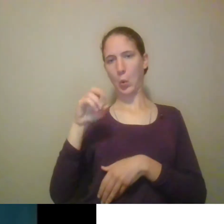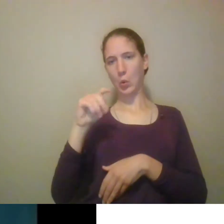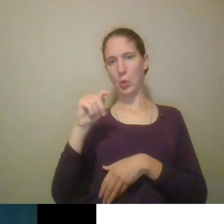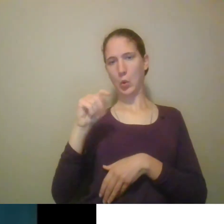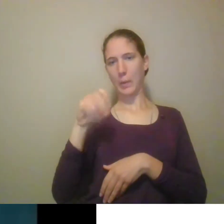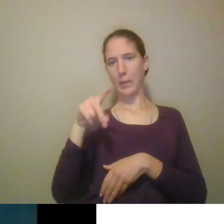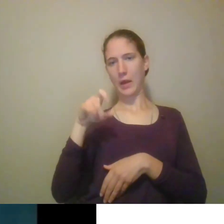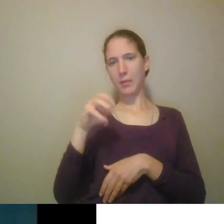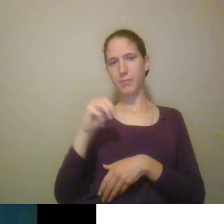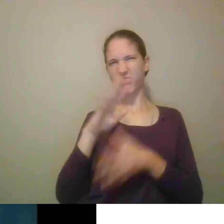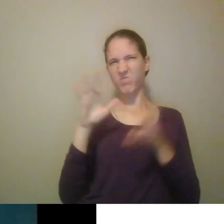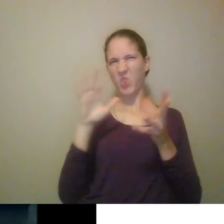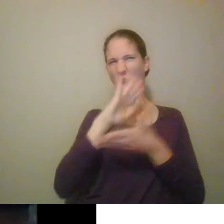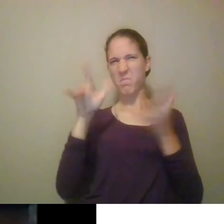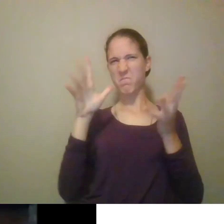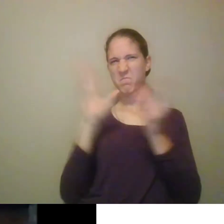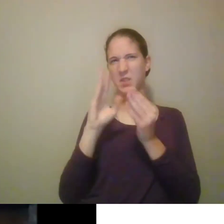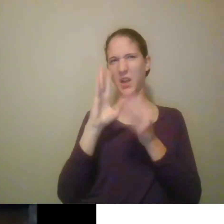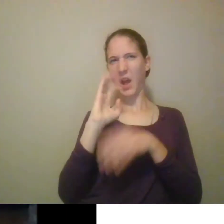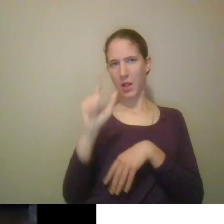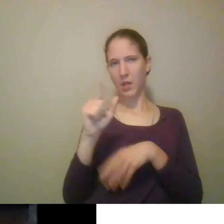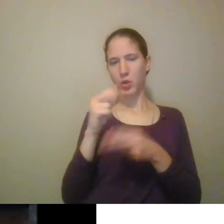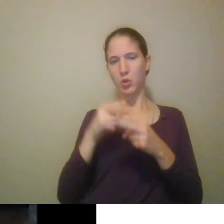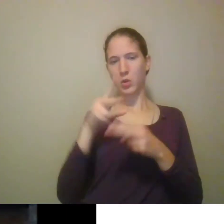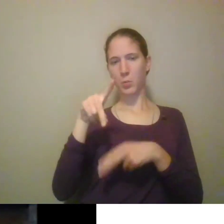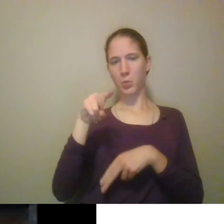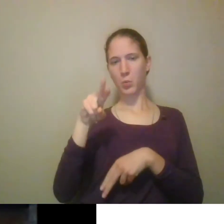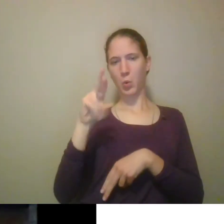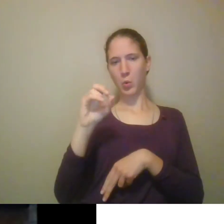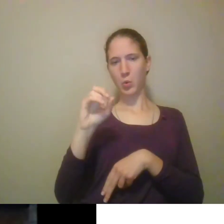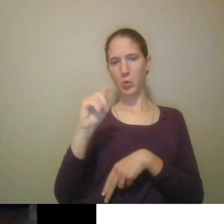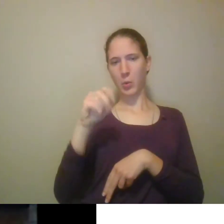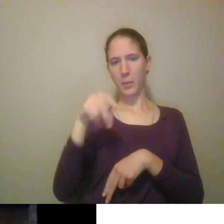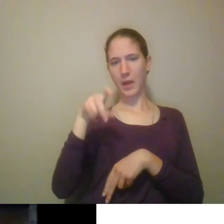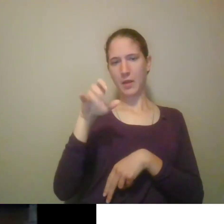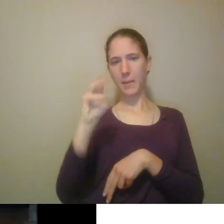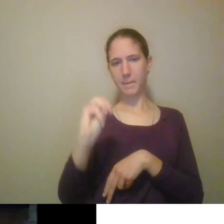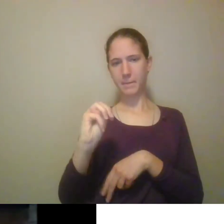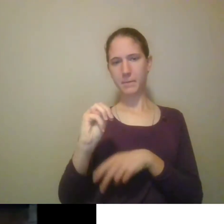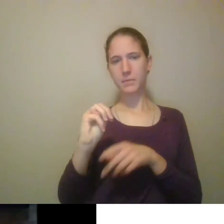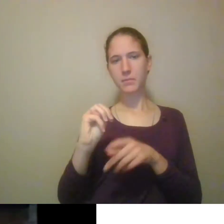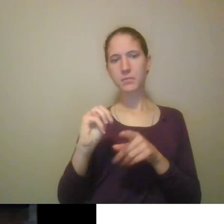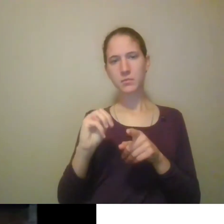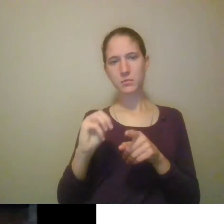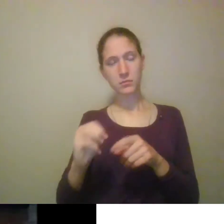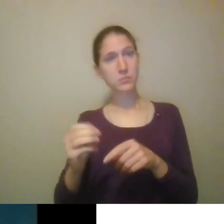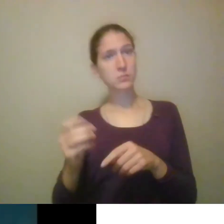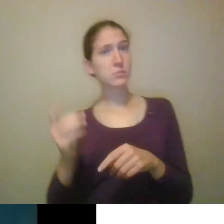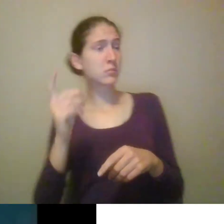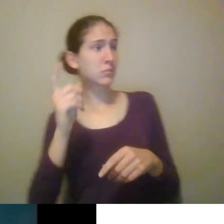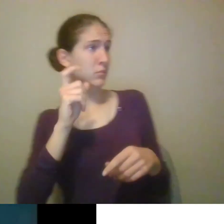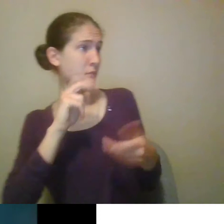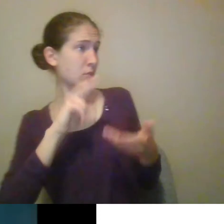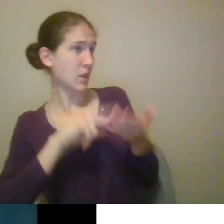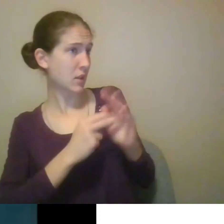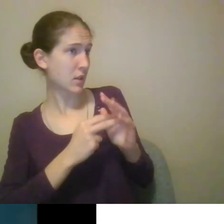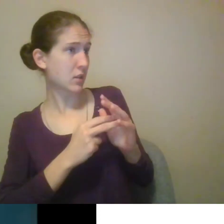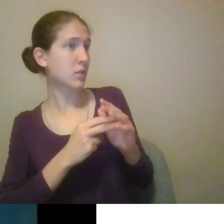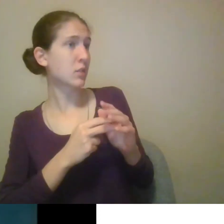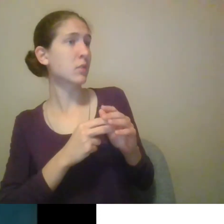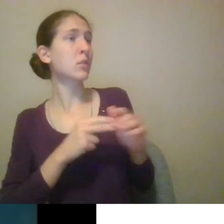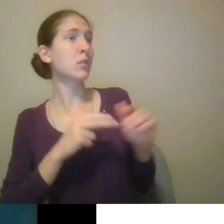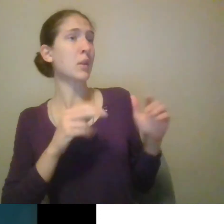an animal, Yes. the outermost layer would be the cell membrane instead of the cell wall. Right. And in plants, you have the